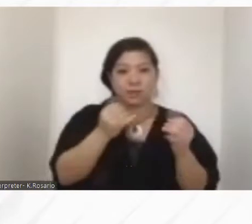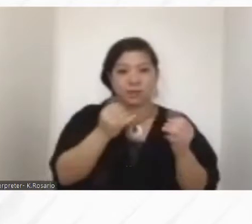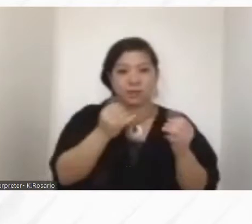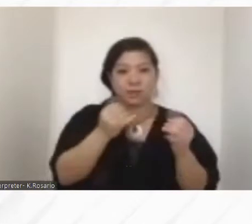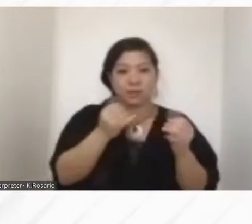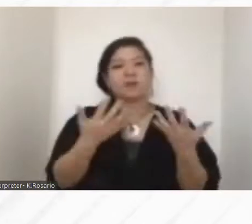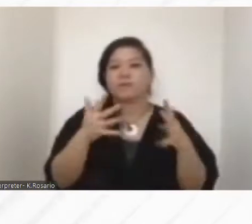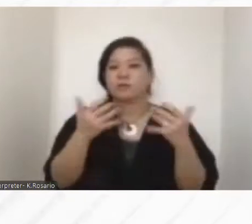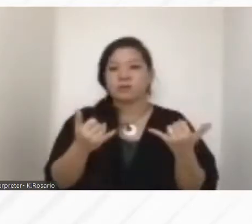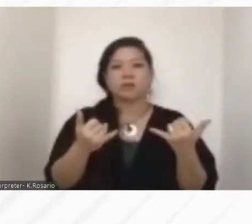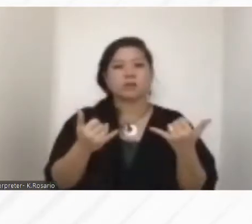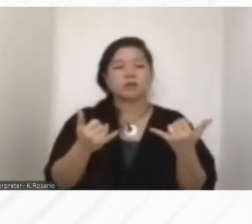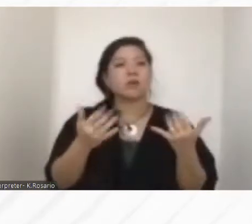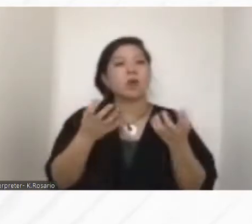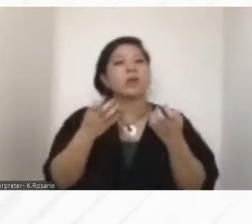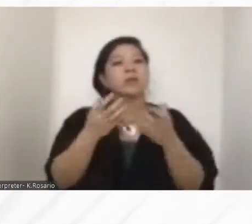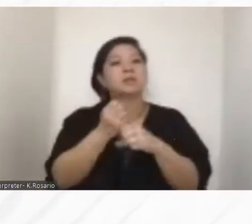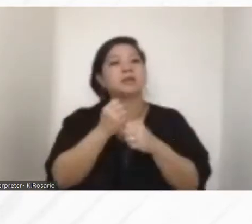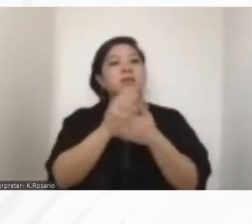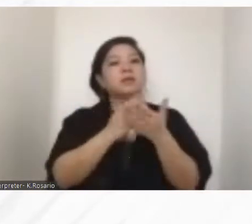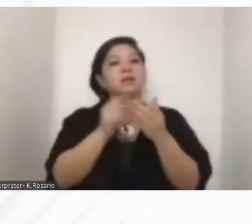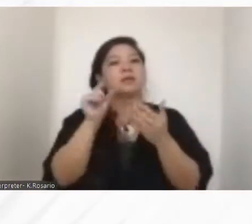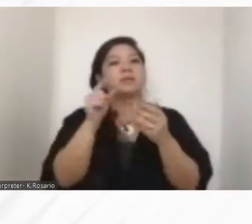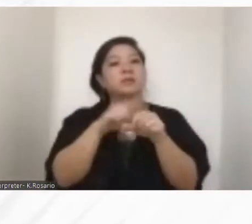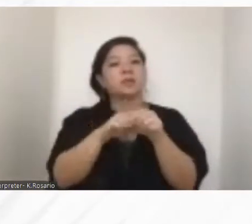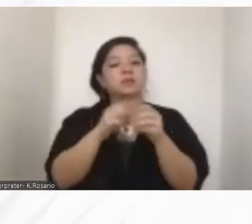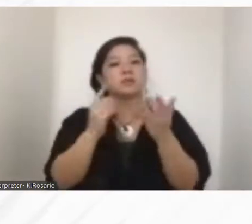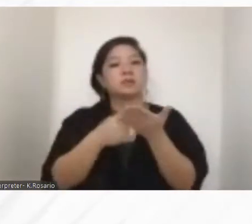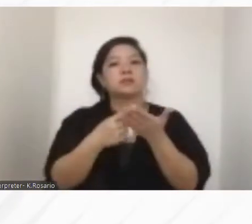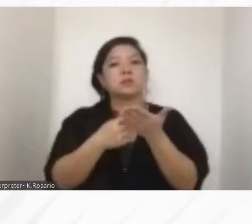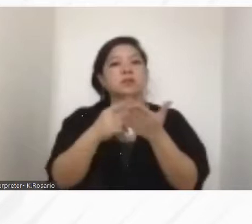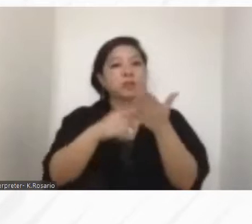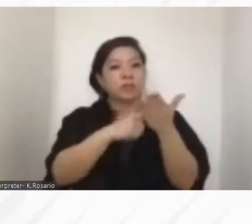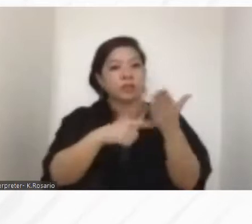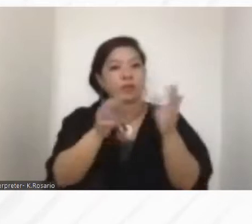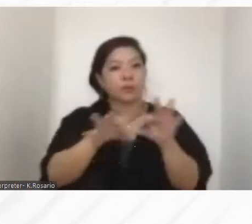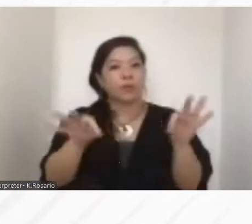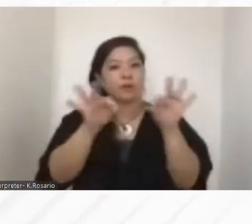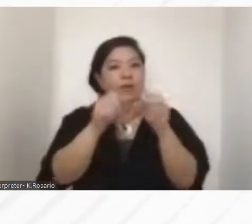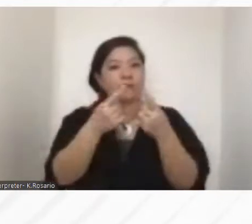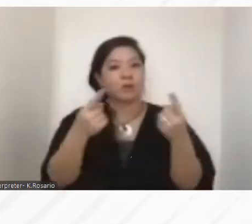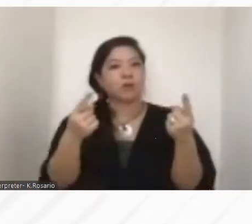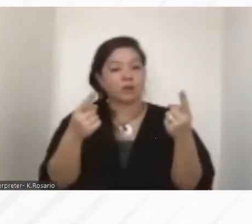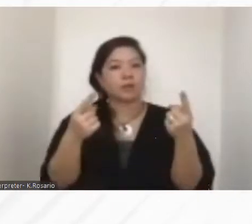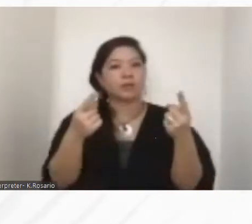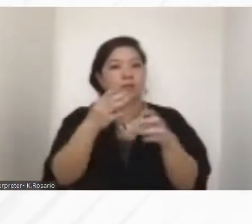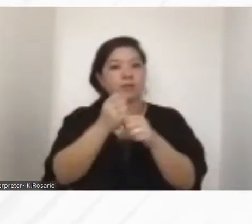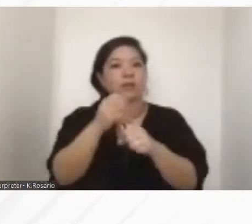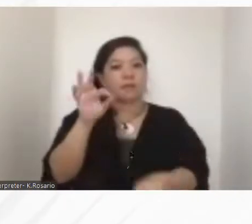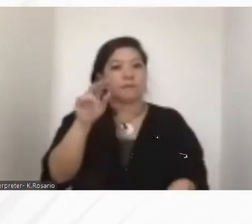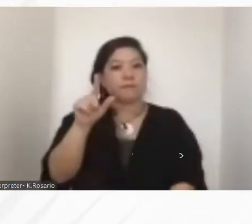up, I want to take just a little bit of time to talk about how critically important it is that everyone get a flu vaccine